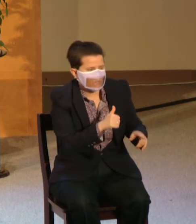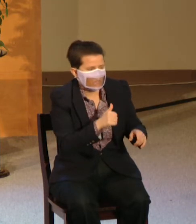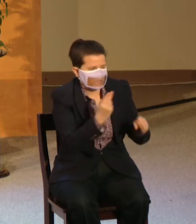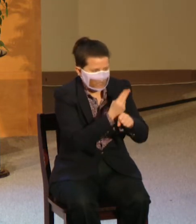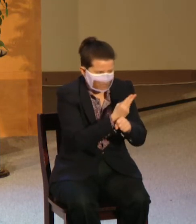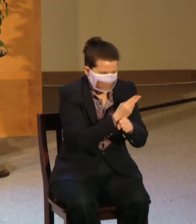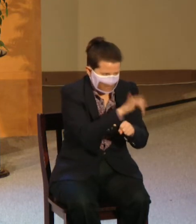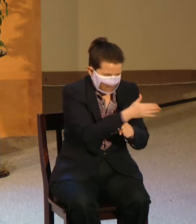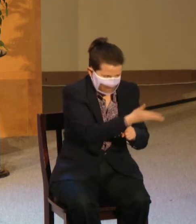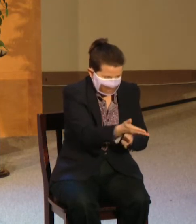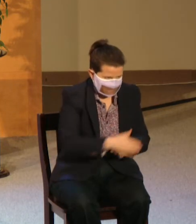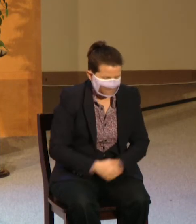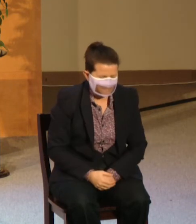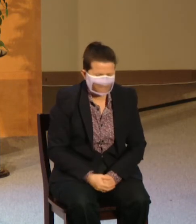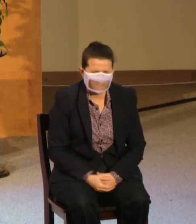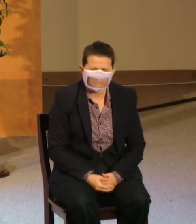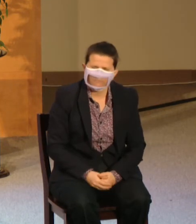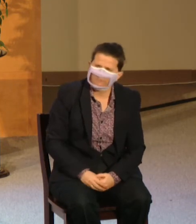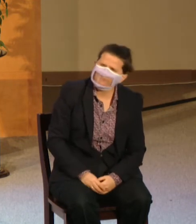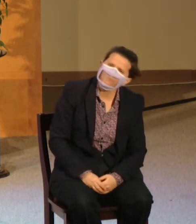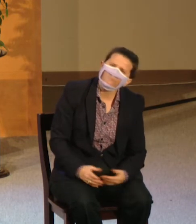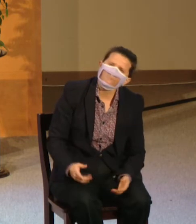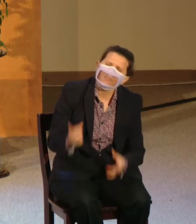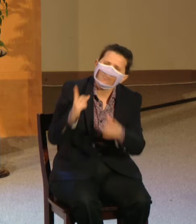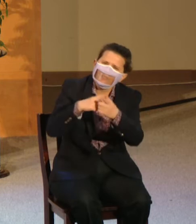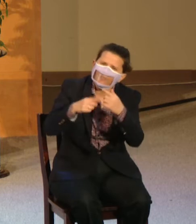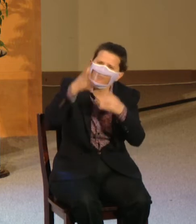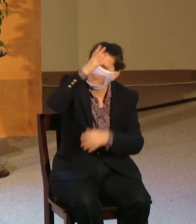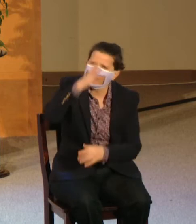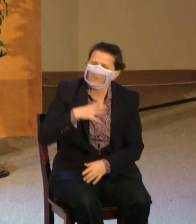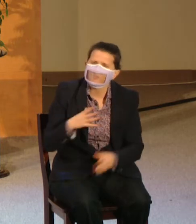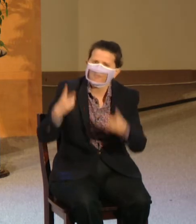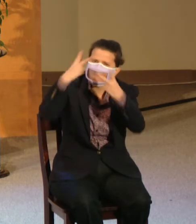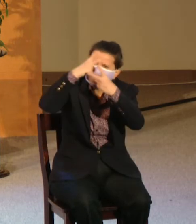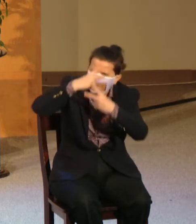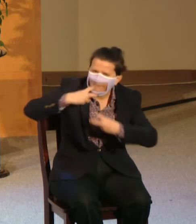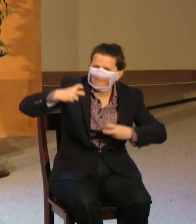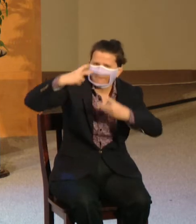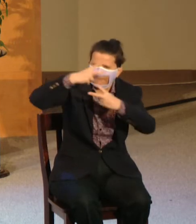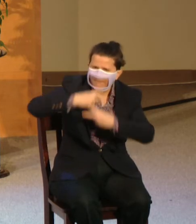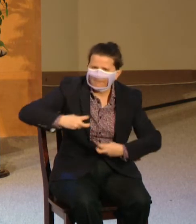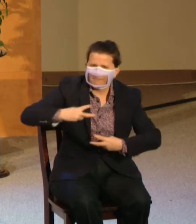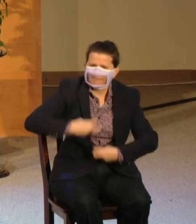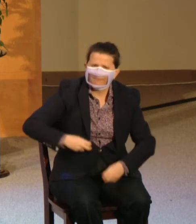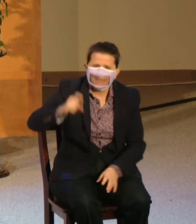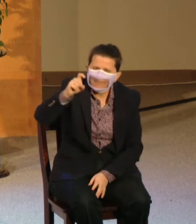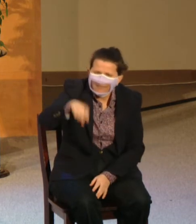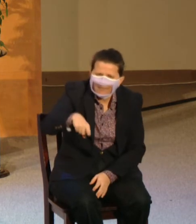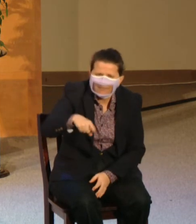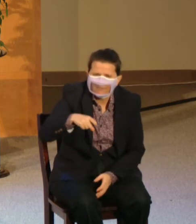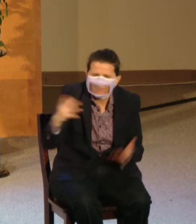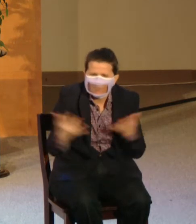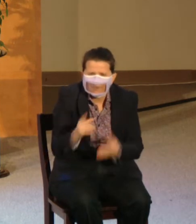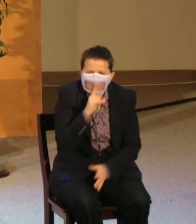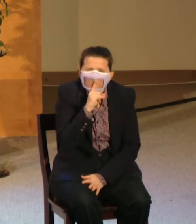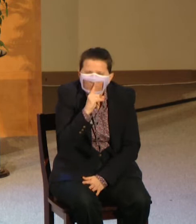And so then man was really forced to look at what he really, really needed, which was a sense of security and